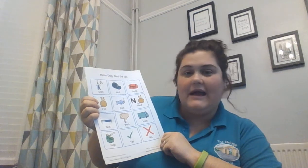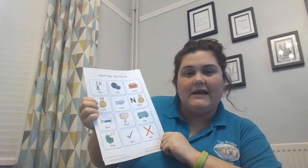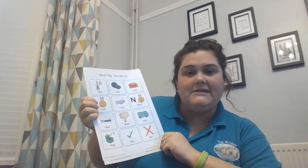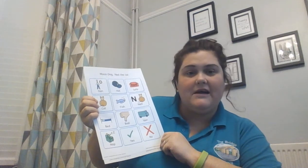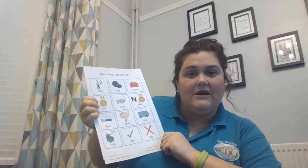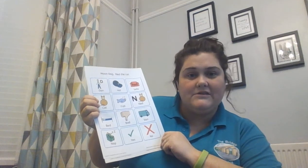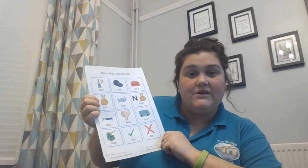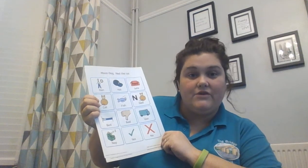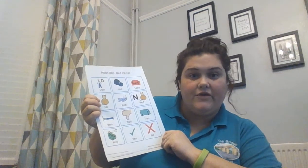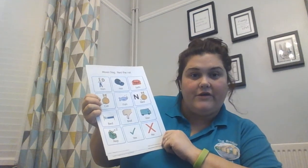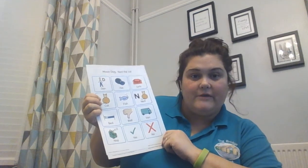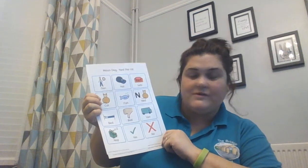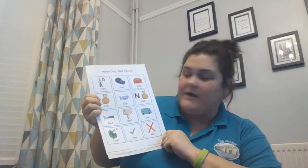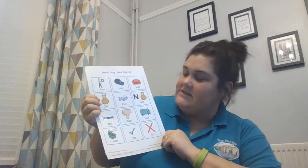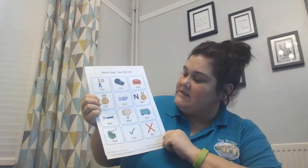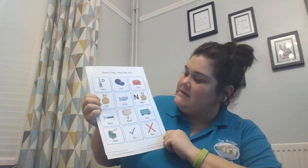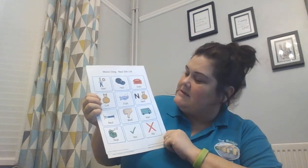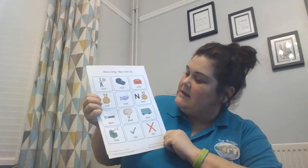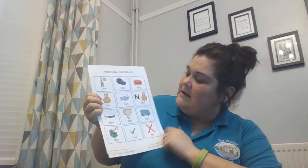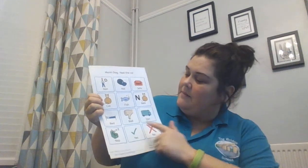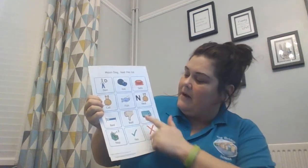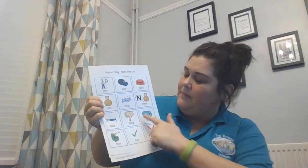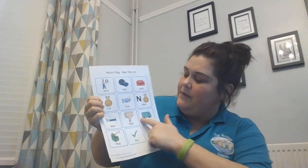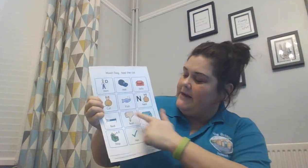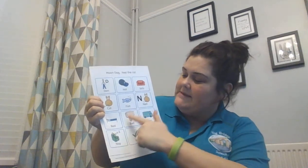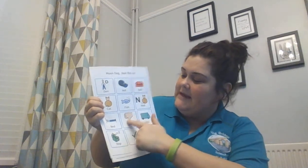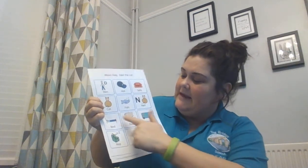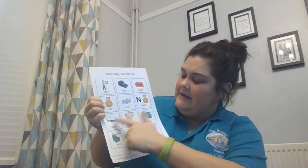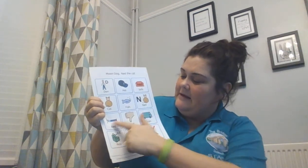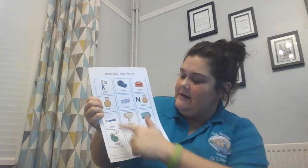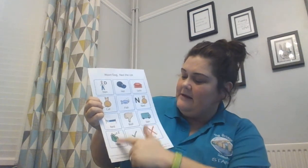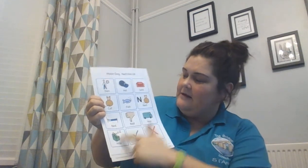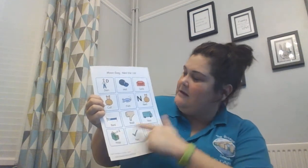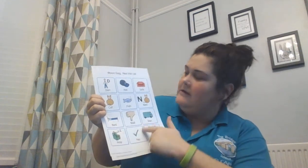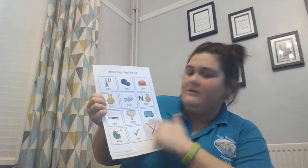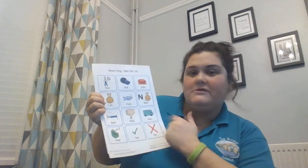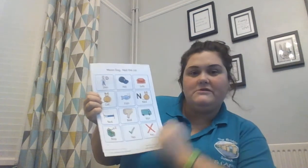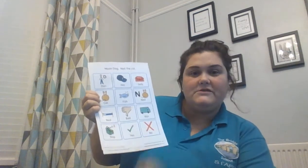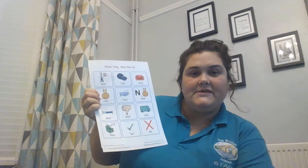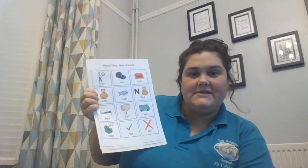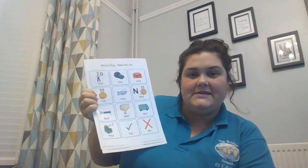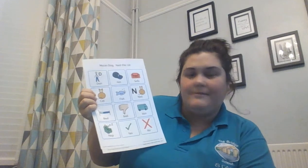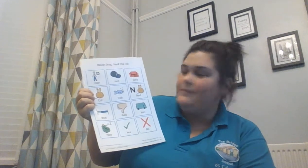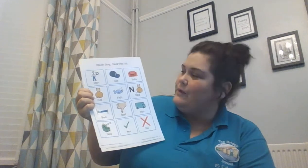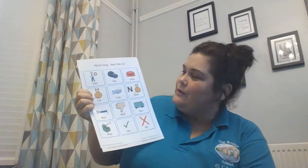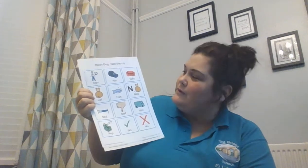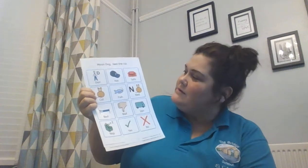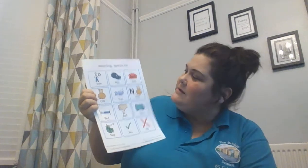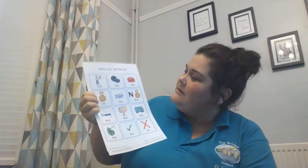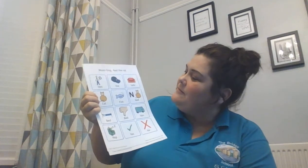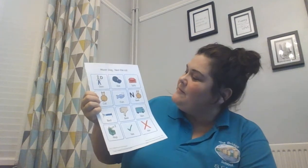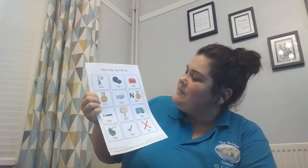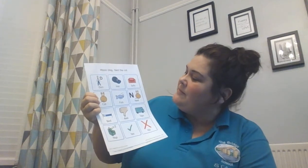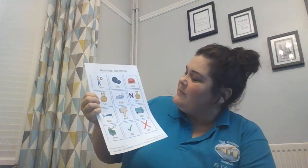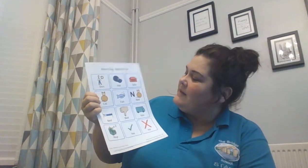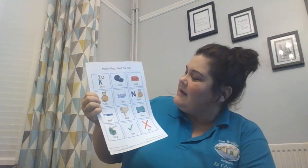and answer your grown-up's questions by pointing to the symbols.